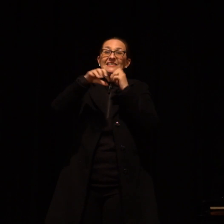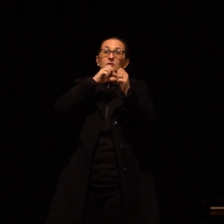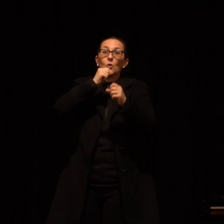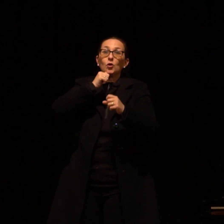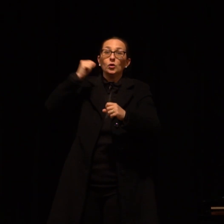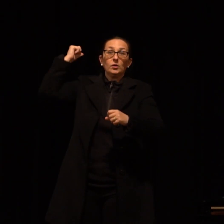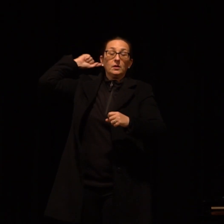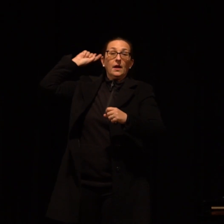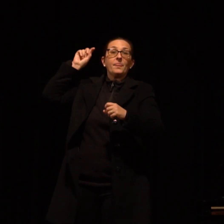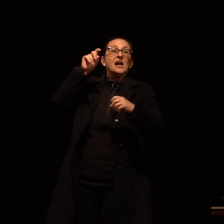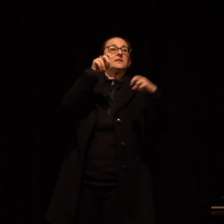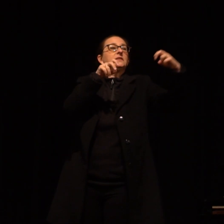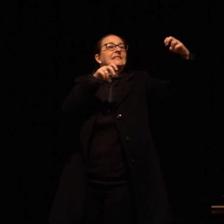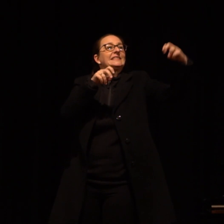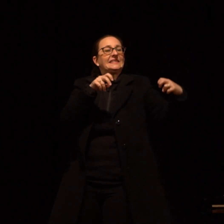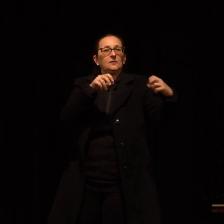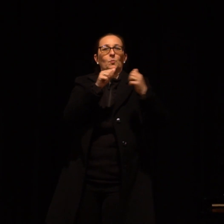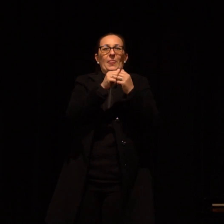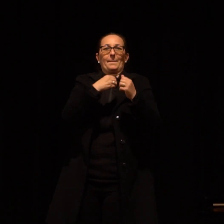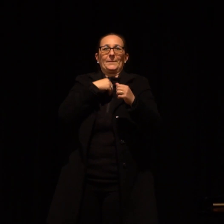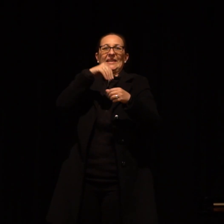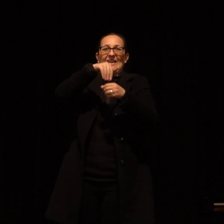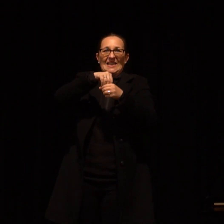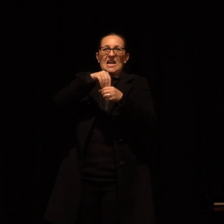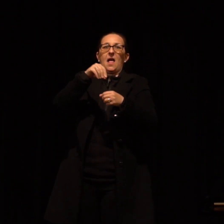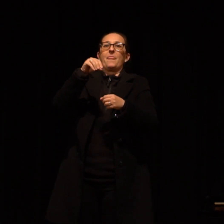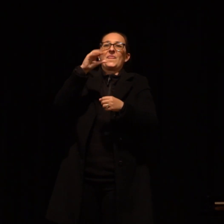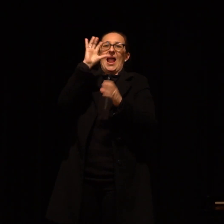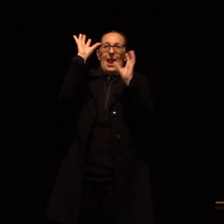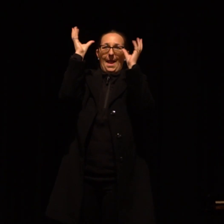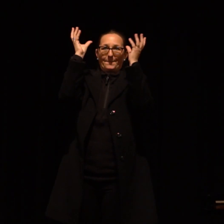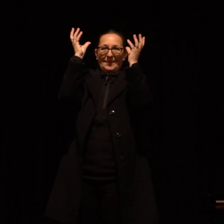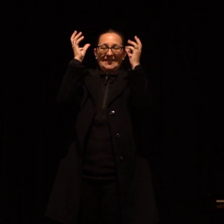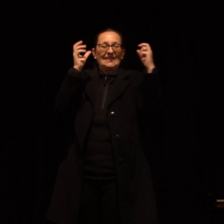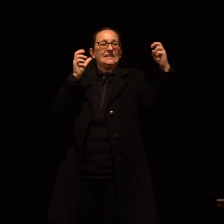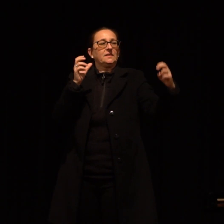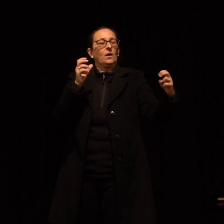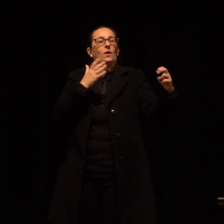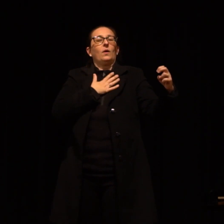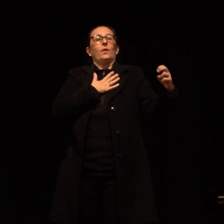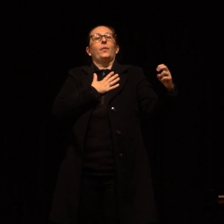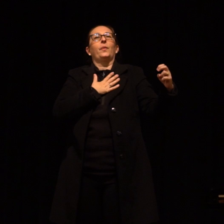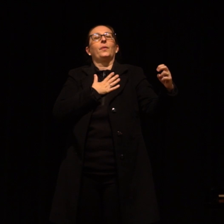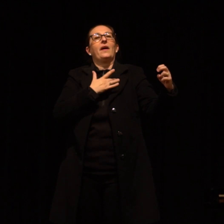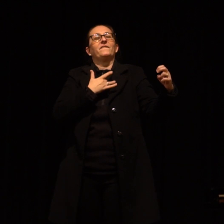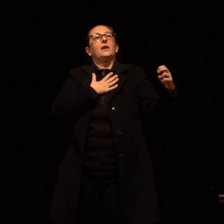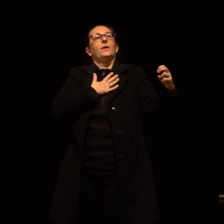But that Anita, the 18-year-old girl, I saw her with me in the ambulance.